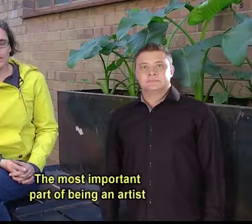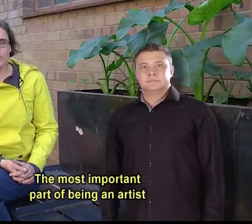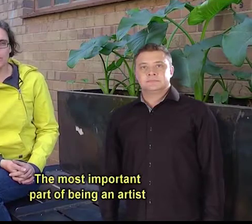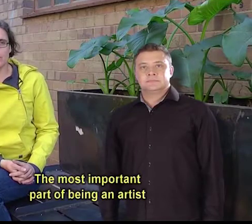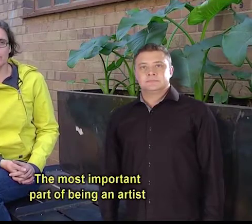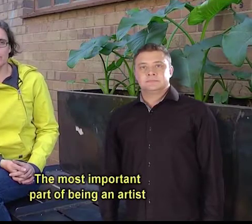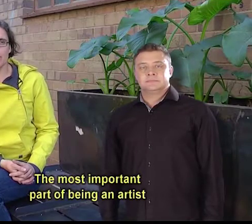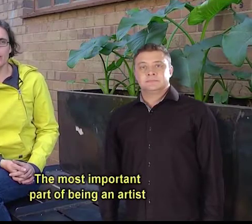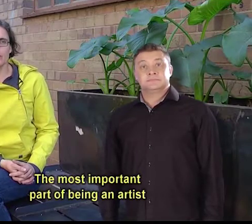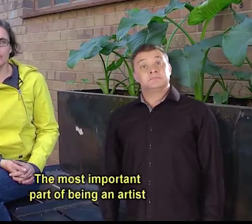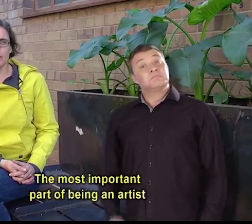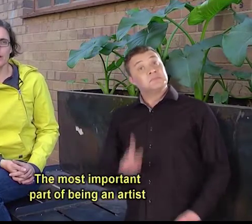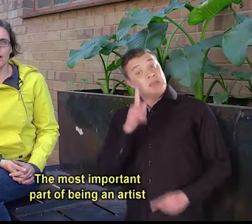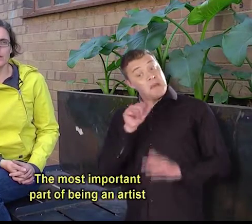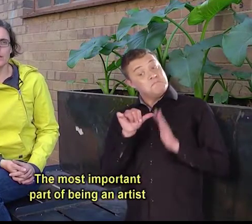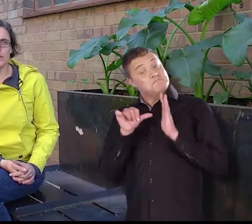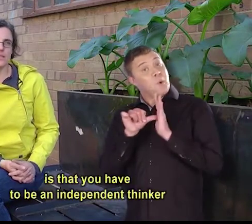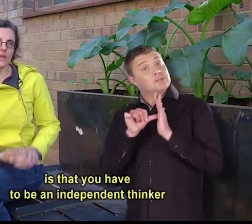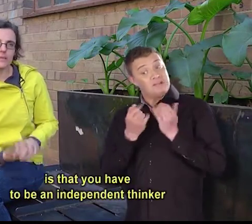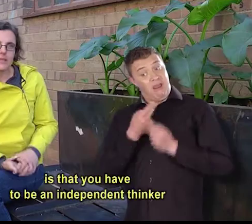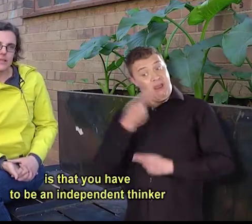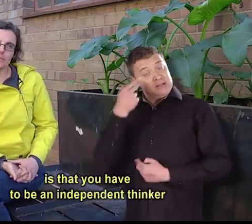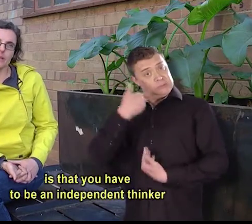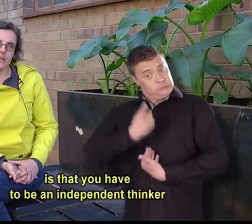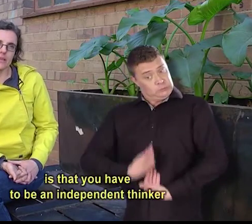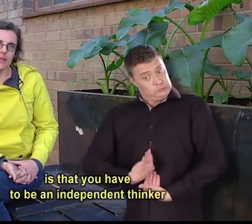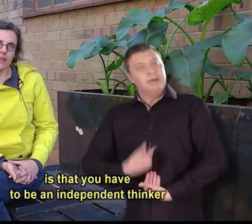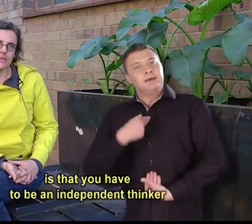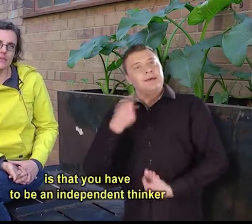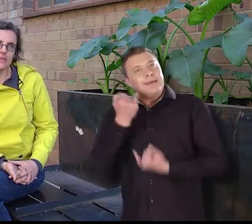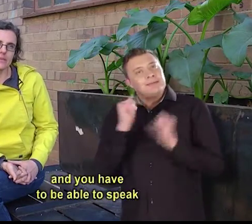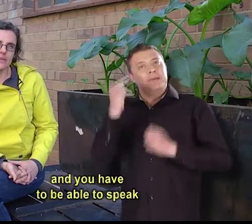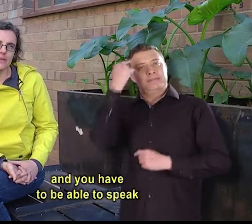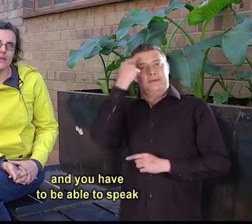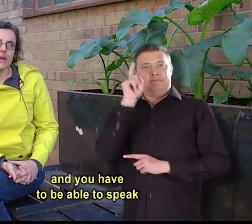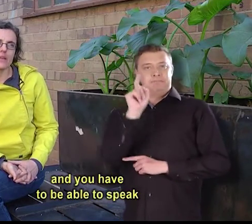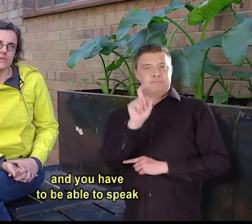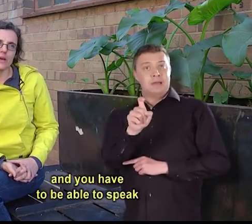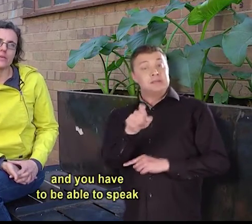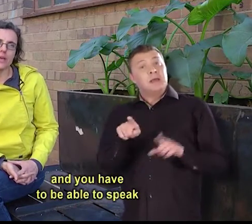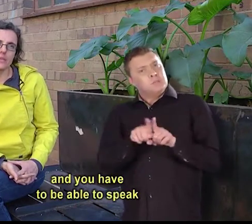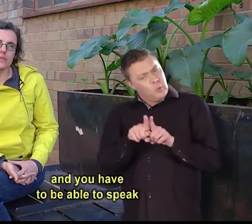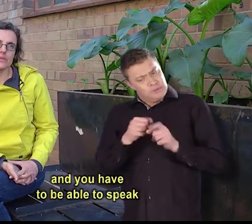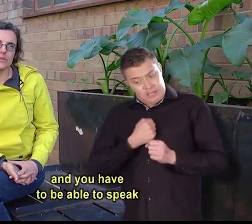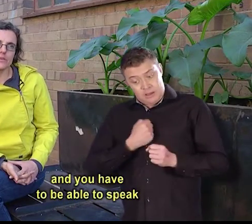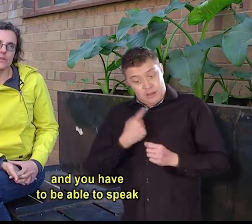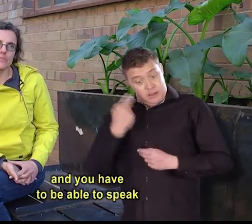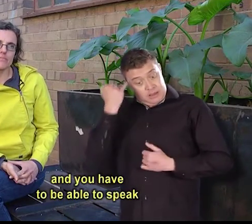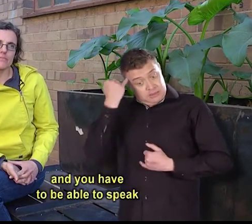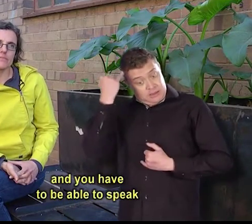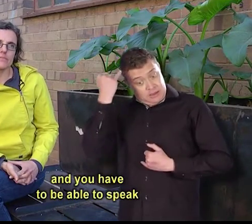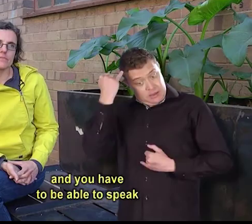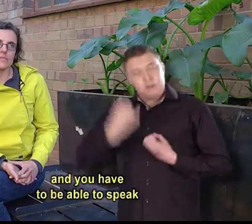The most important part of being an artist is that you've got to be an independent thinker, and you've got to be able